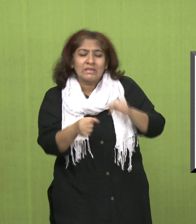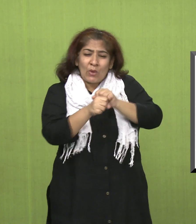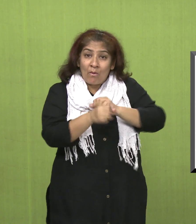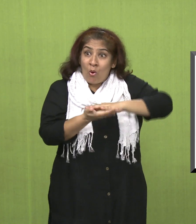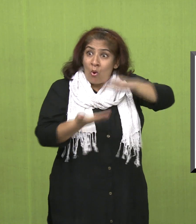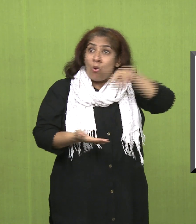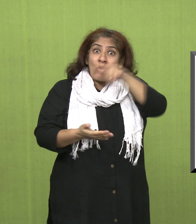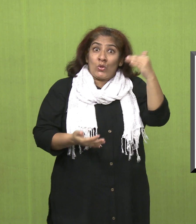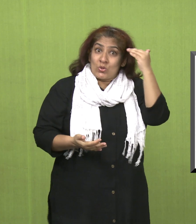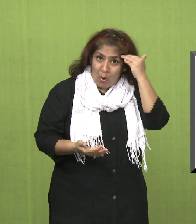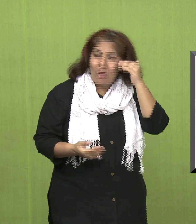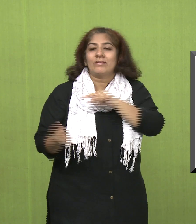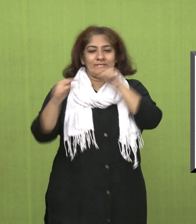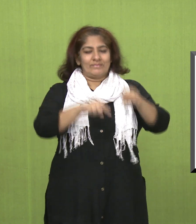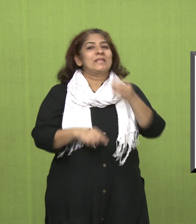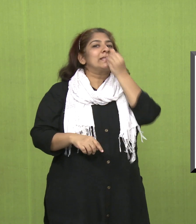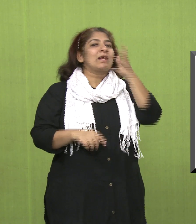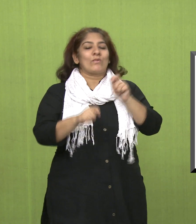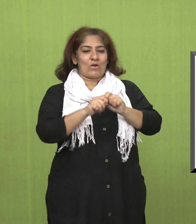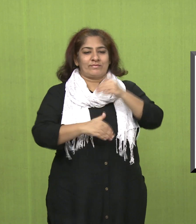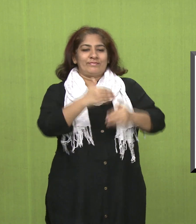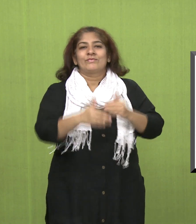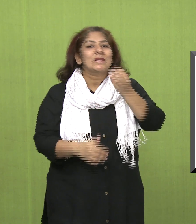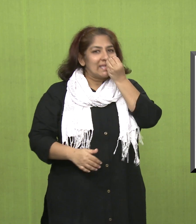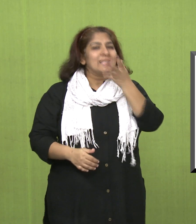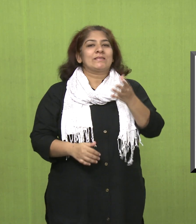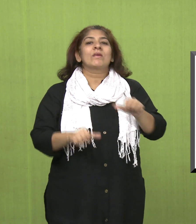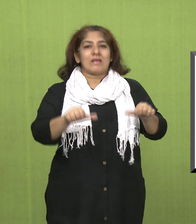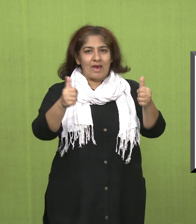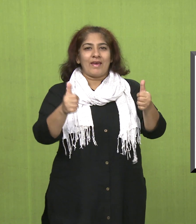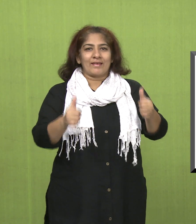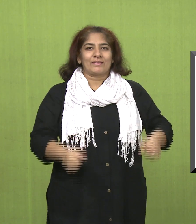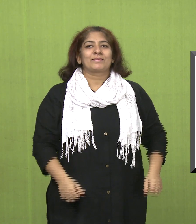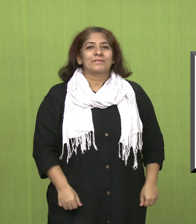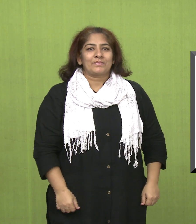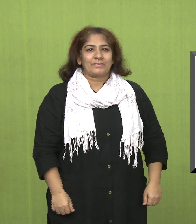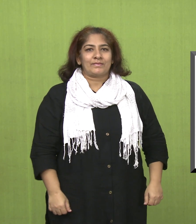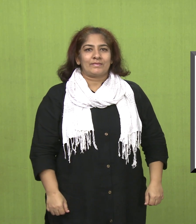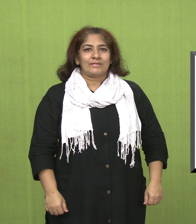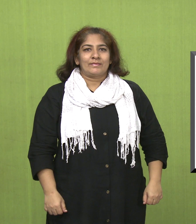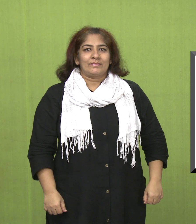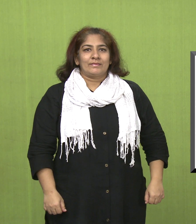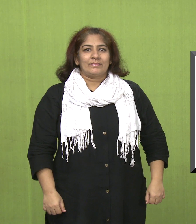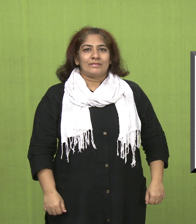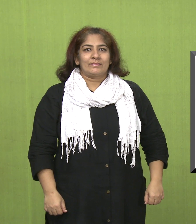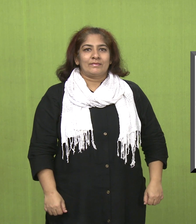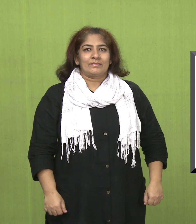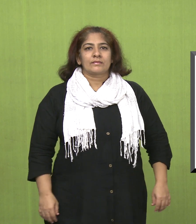working since long, and then in progress it helps and gives good productivity.